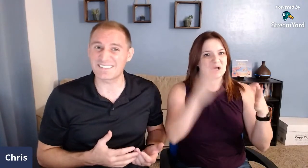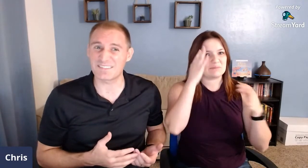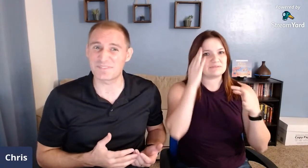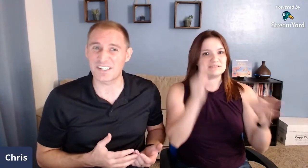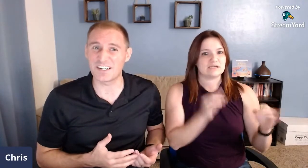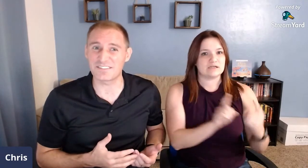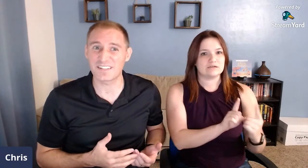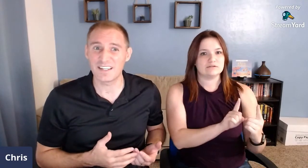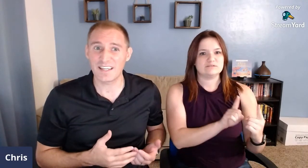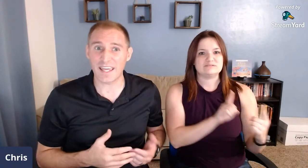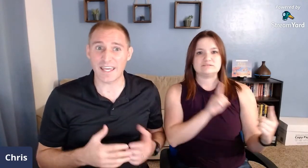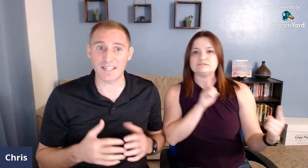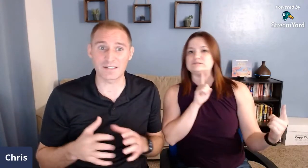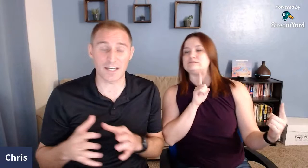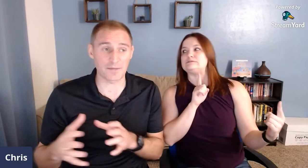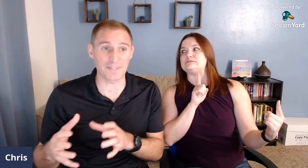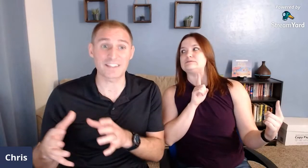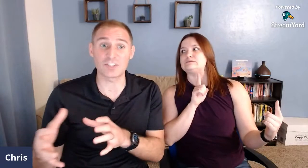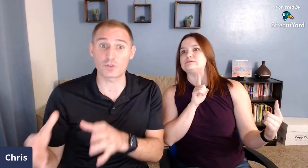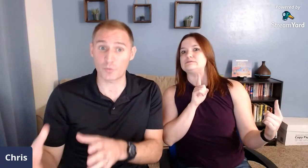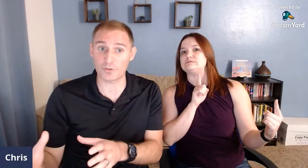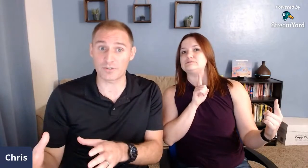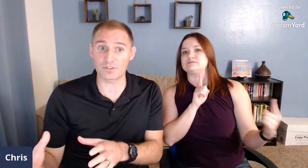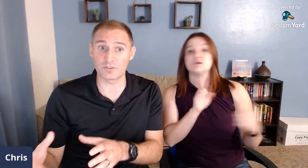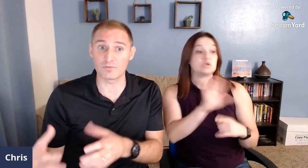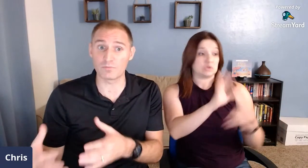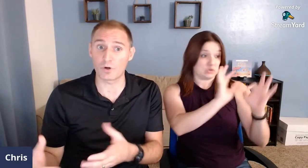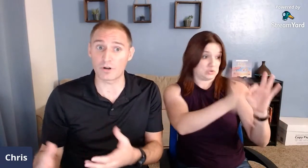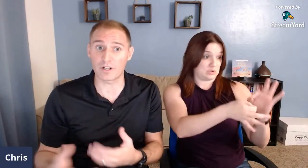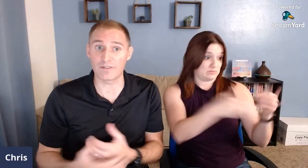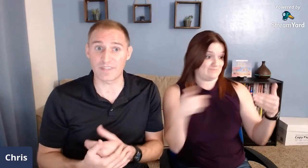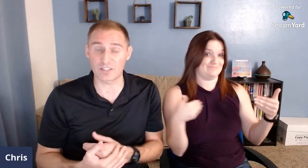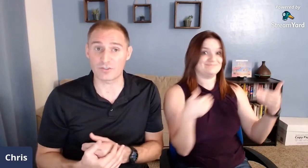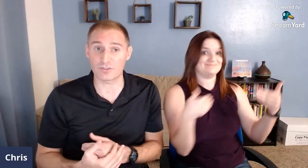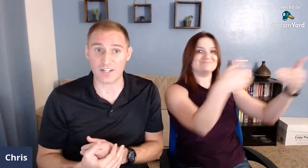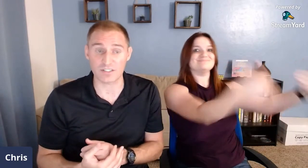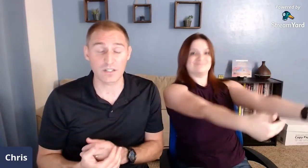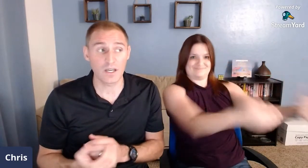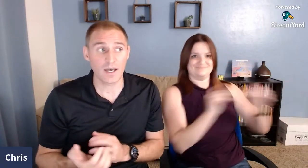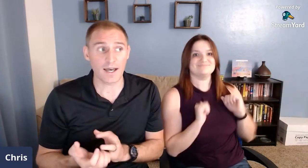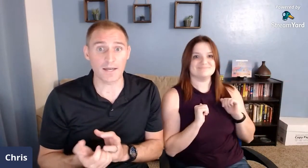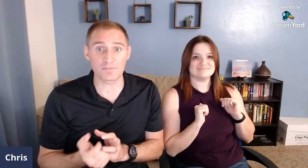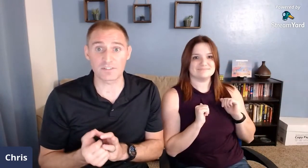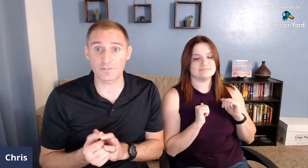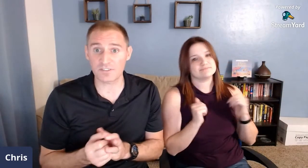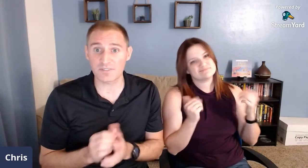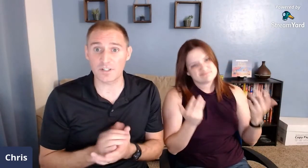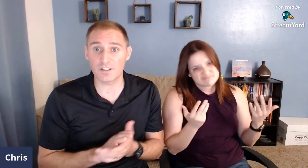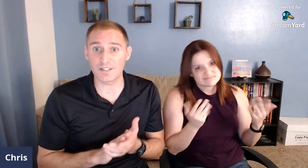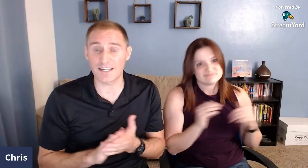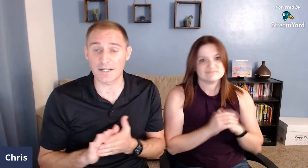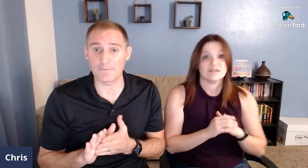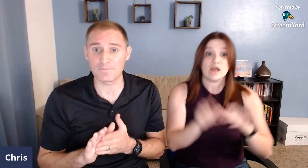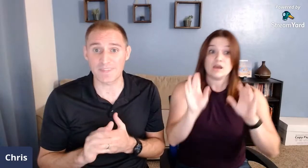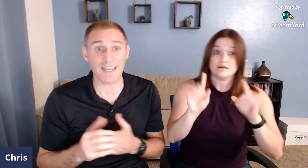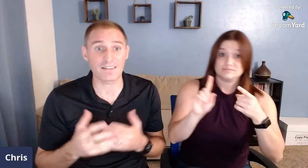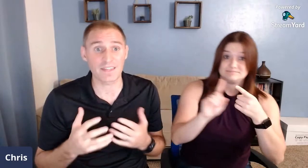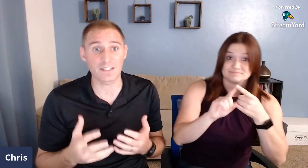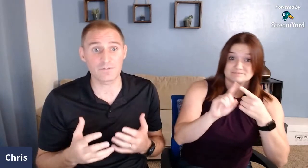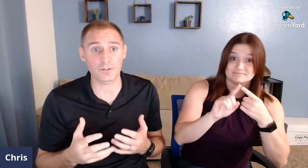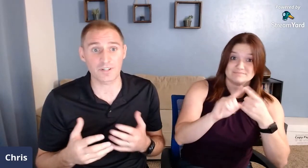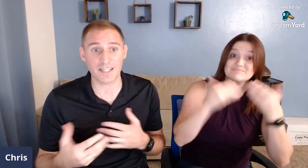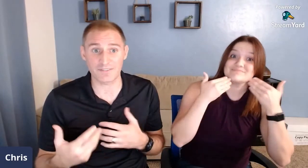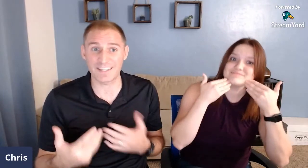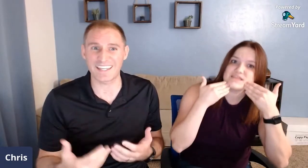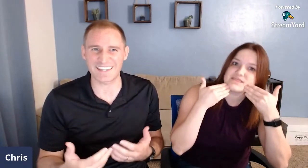kind of distance themselves and let the interpreter do more of the interaction. So first of all, yeah,